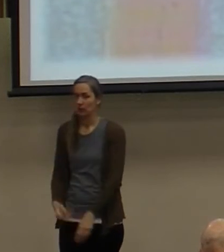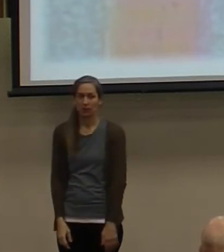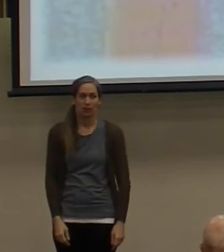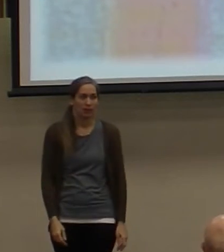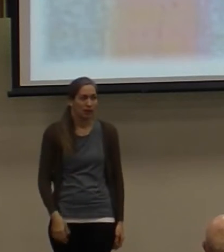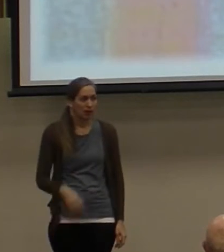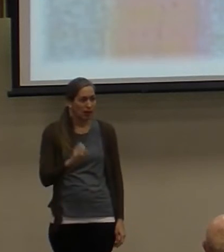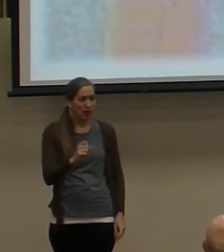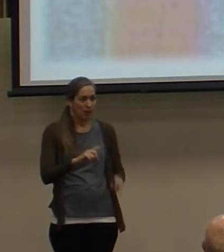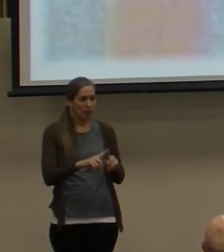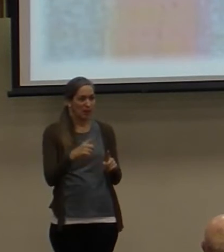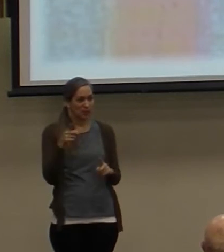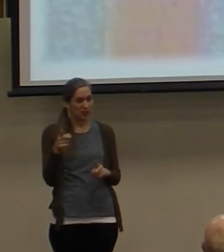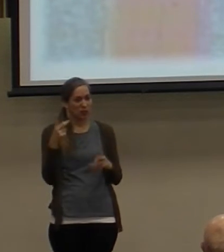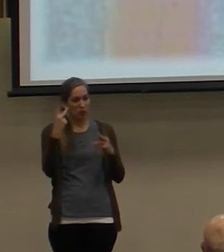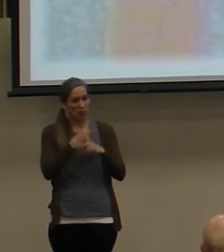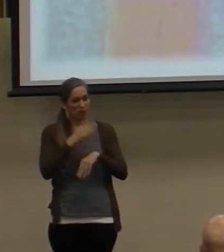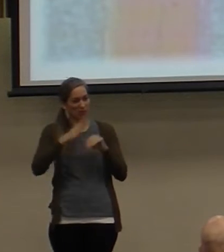her for."